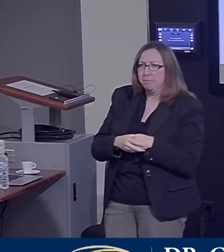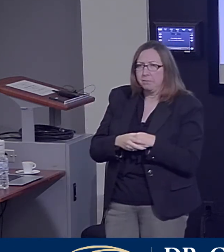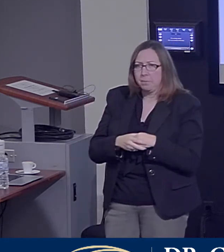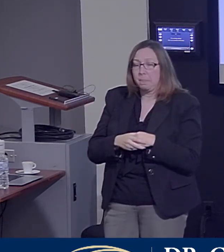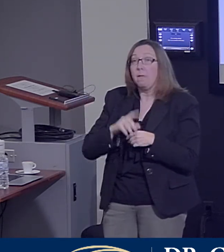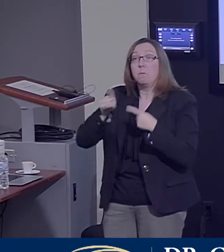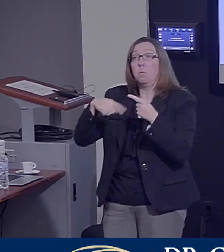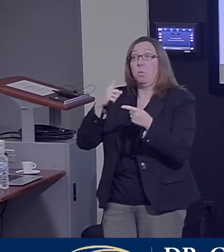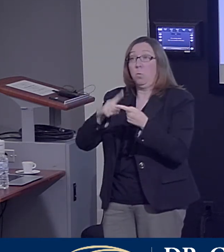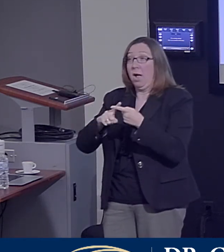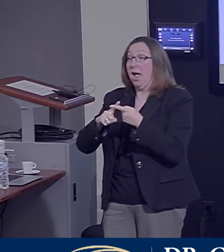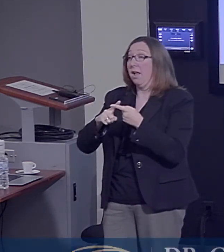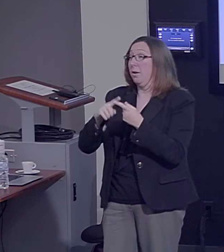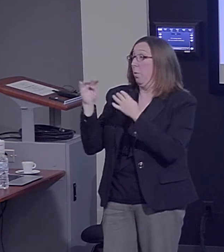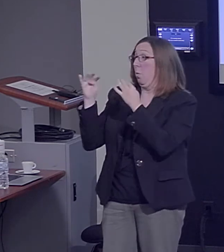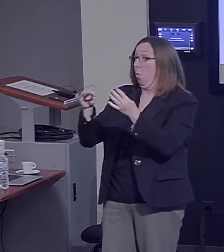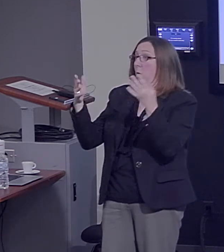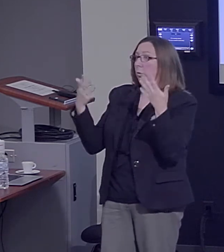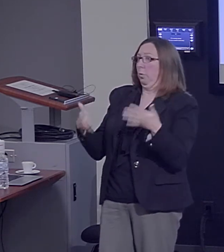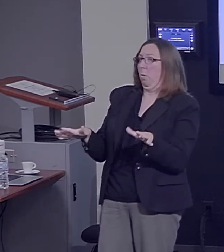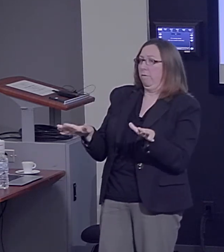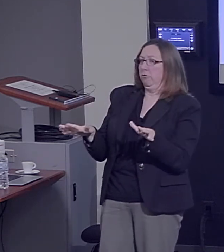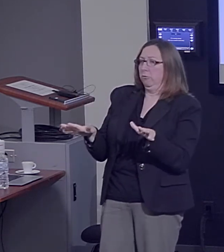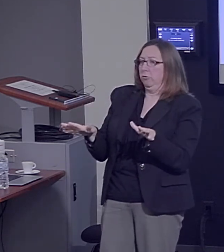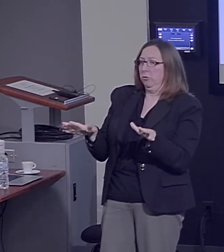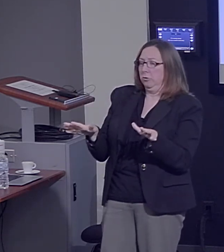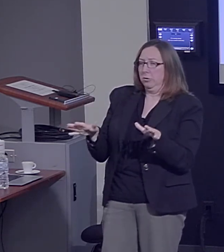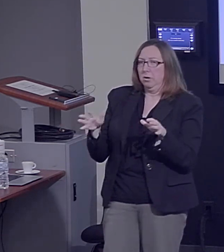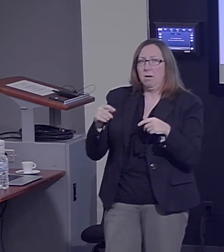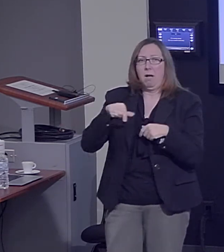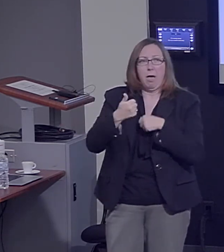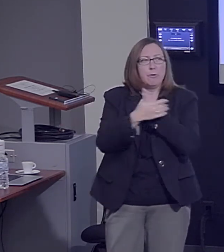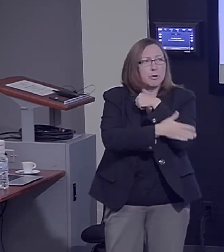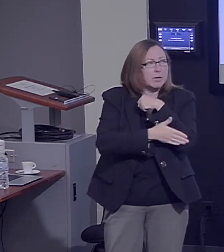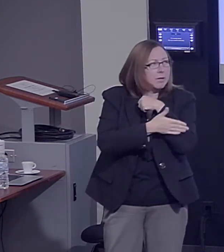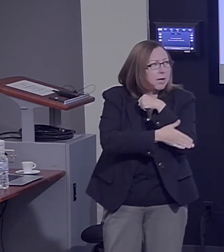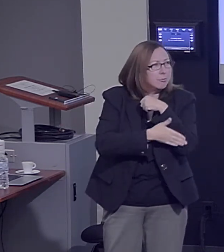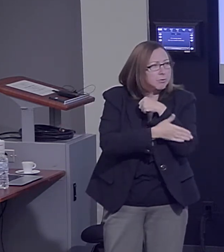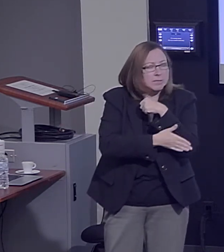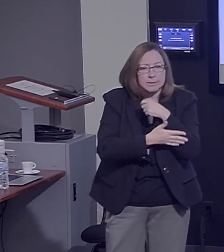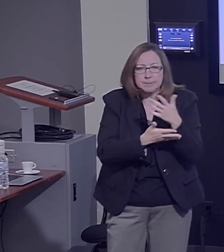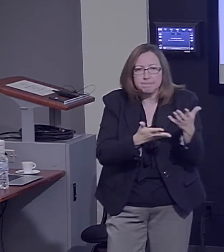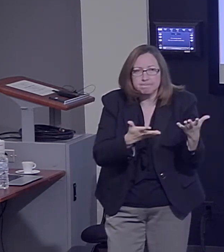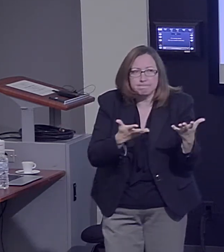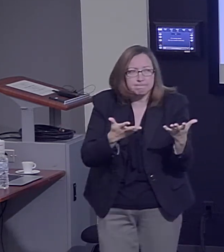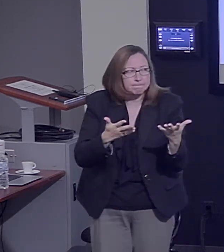countries were so stupid to make some sanzioni, come si dice,